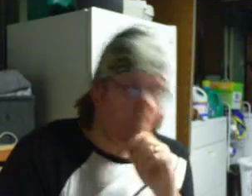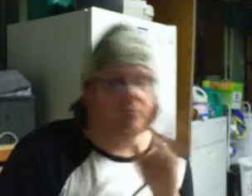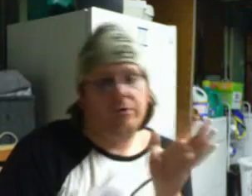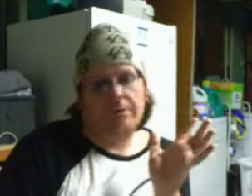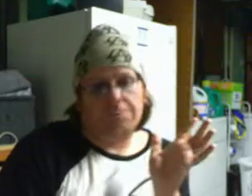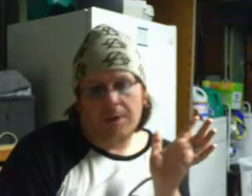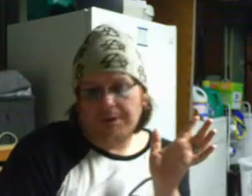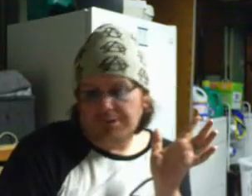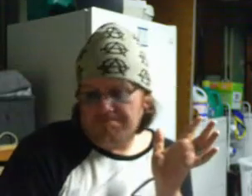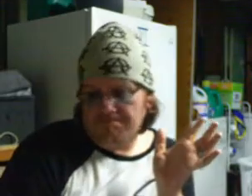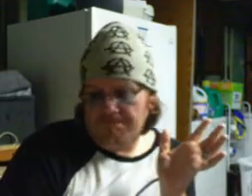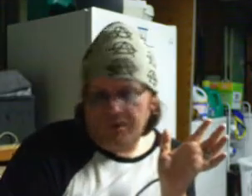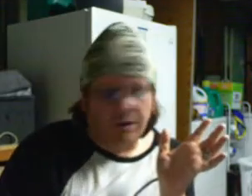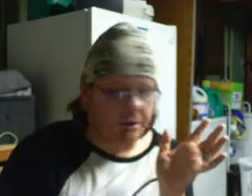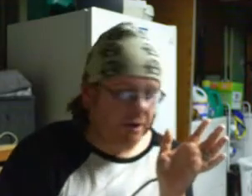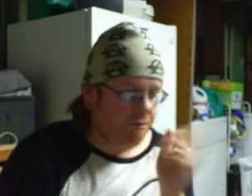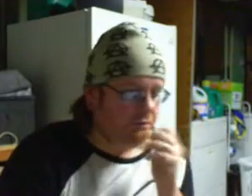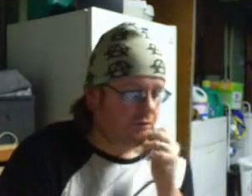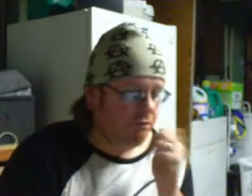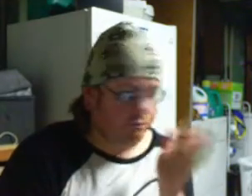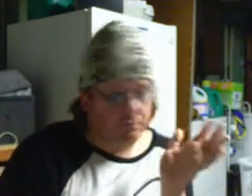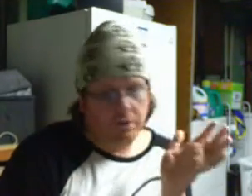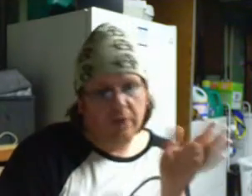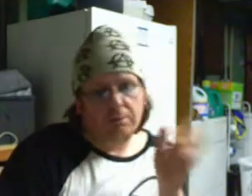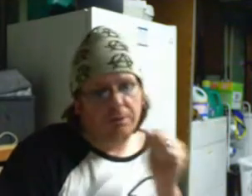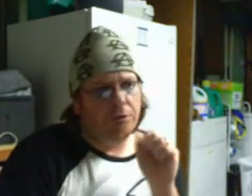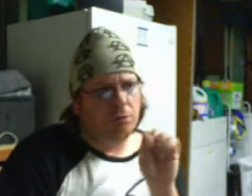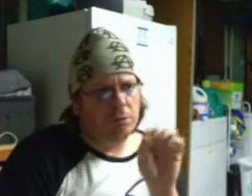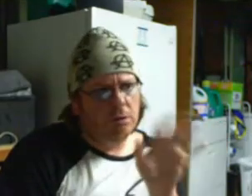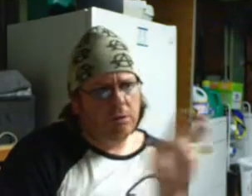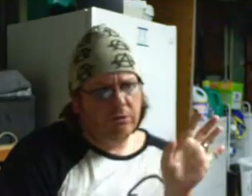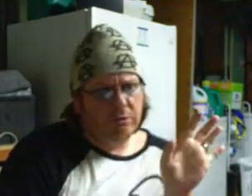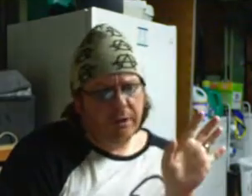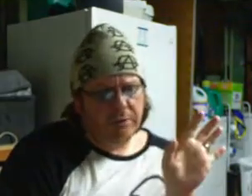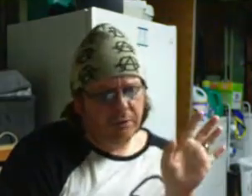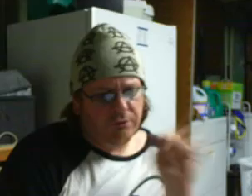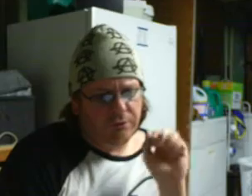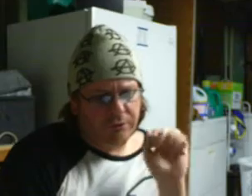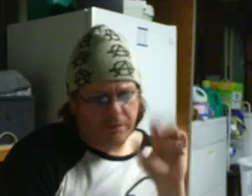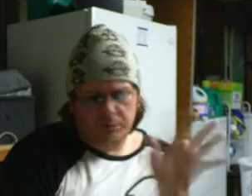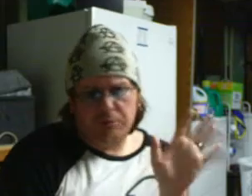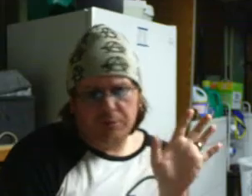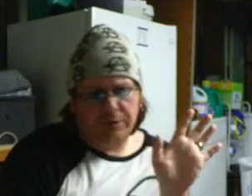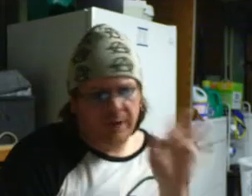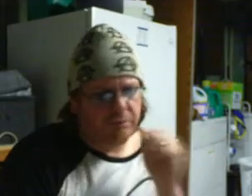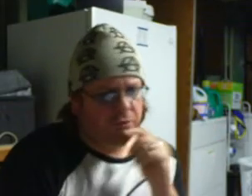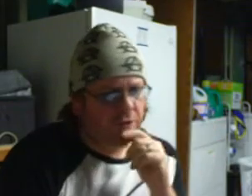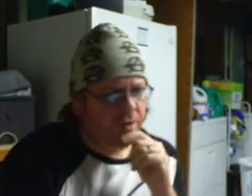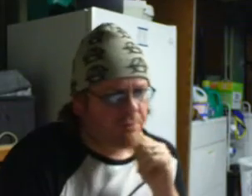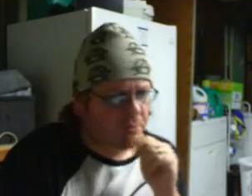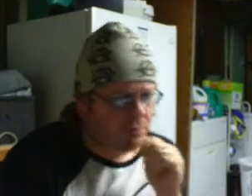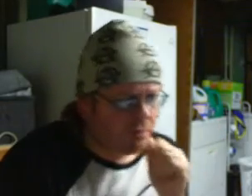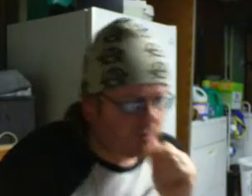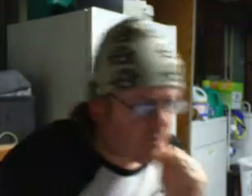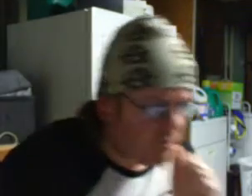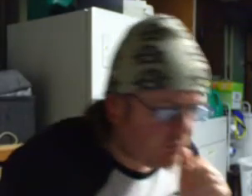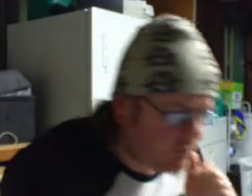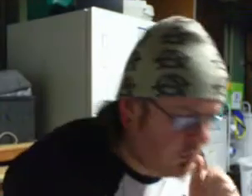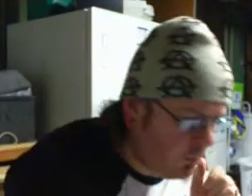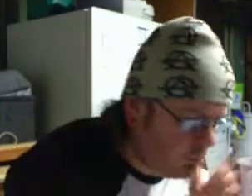she got pregnant, David sends for her husband, who is later listed in Samuel as one of David's champions. So,